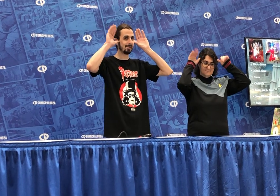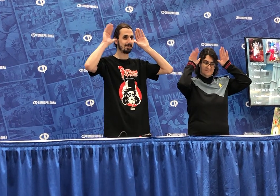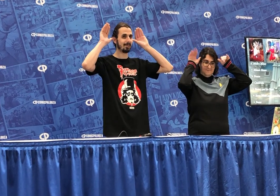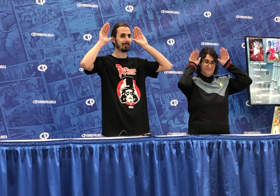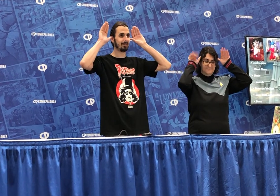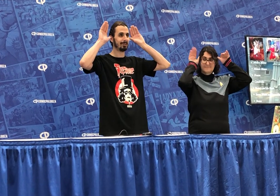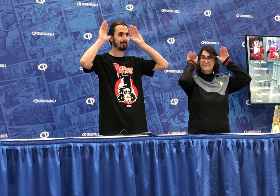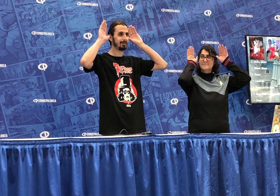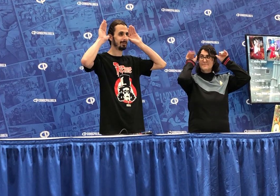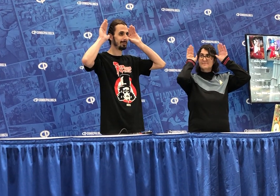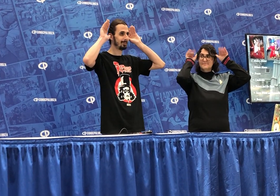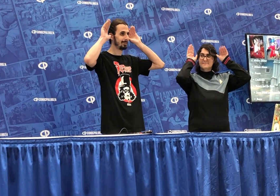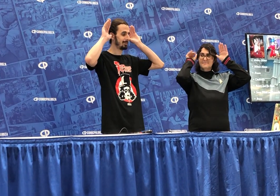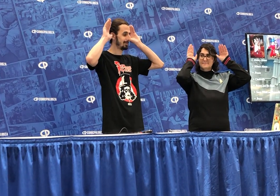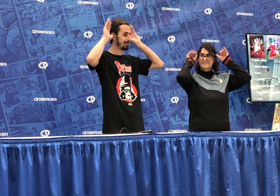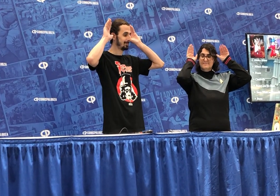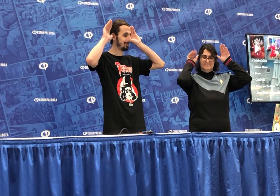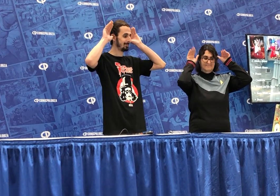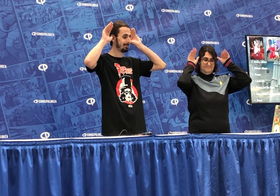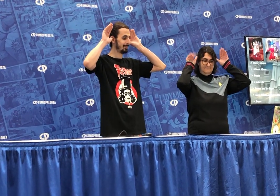Dumbo. Here's Dumbo with his big ears. Dumbo.